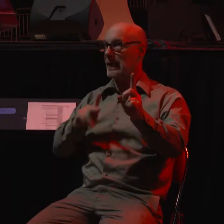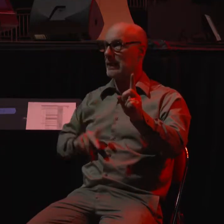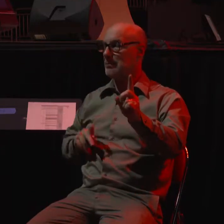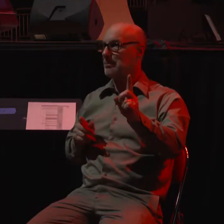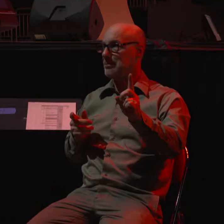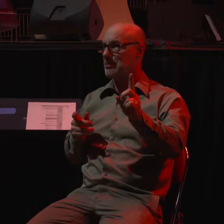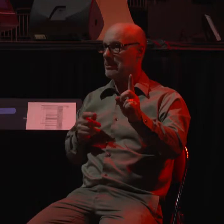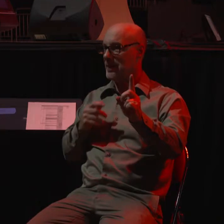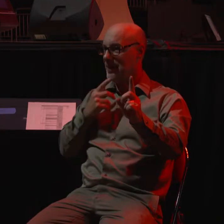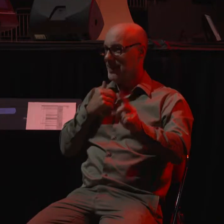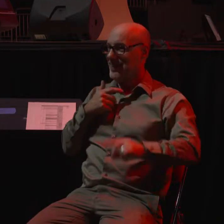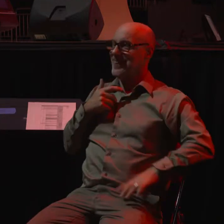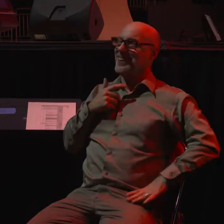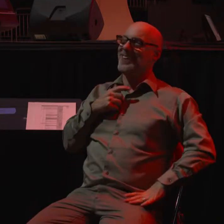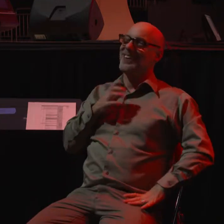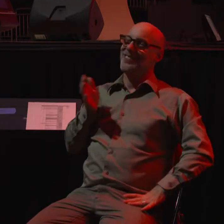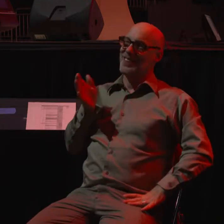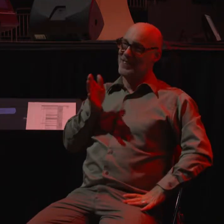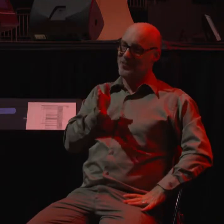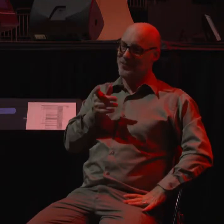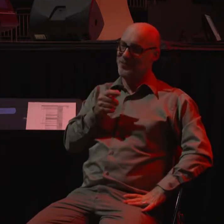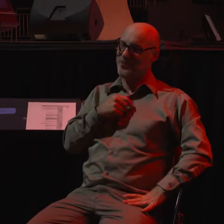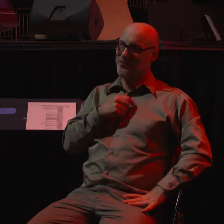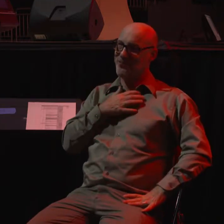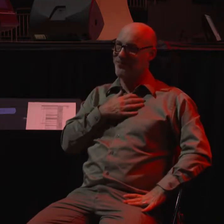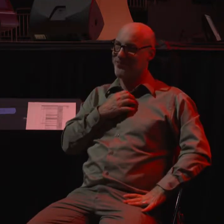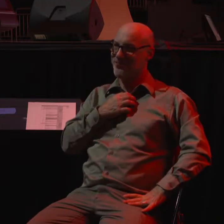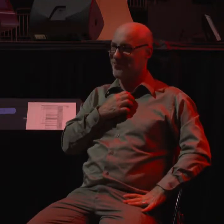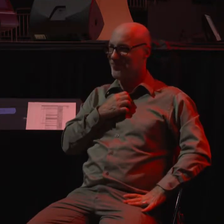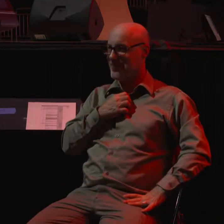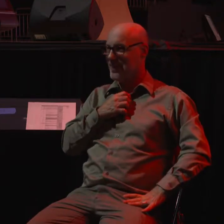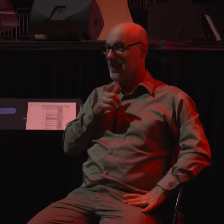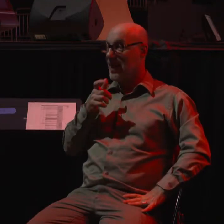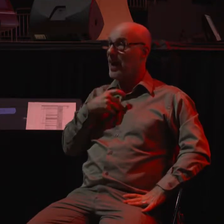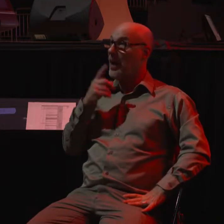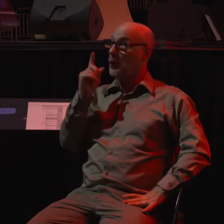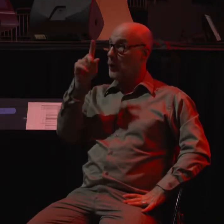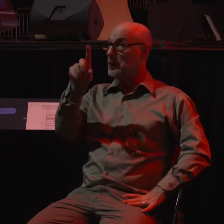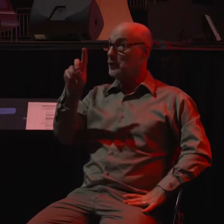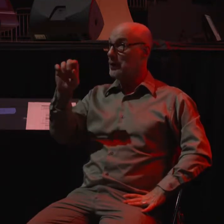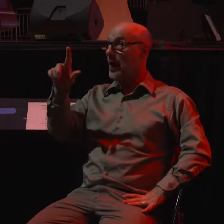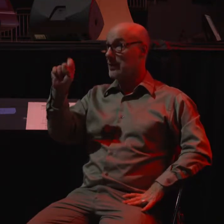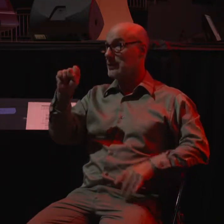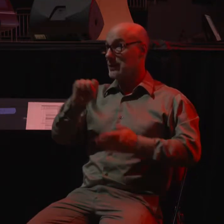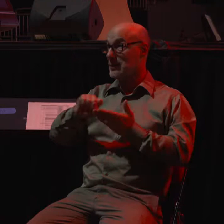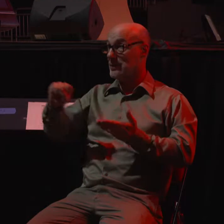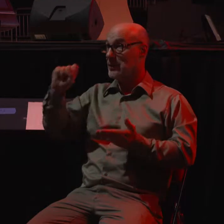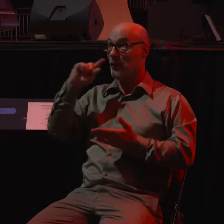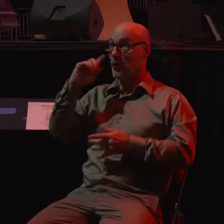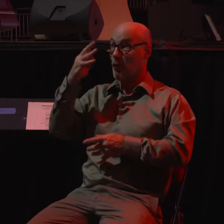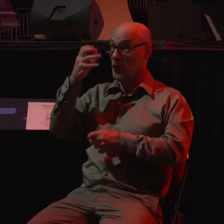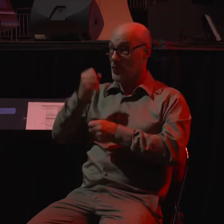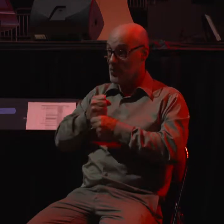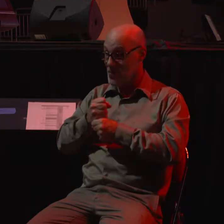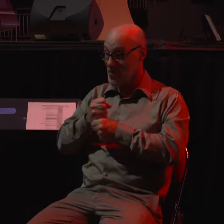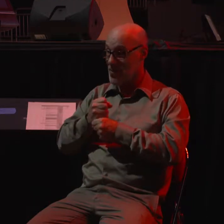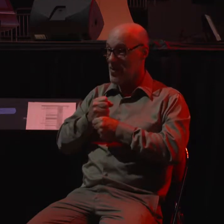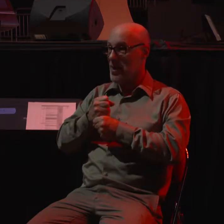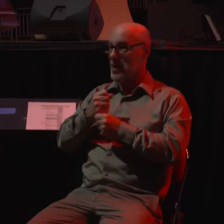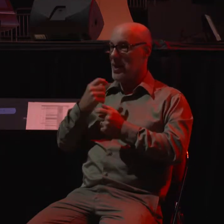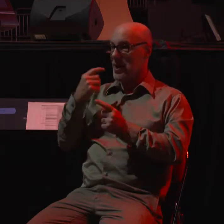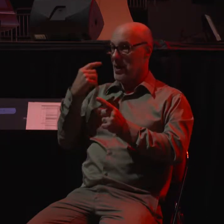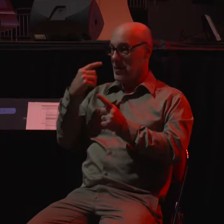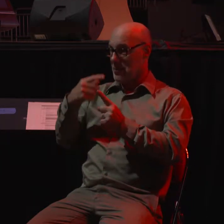Well, I'll start with this. You know, I had the privilege of going to Dallas Seminary, 4 years at Dallas Seminary, did additional